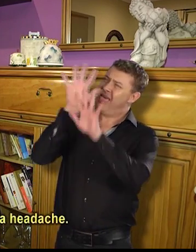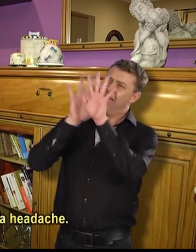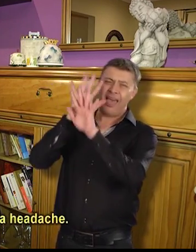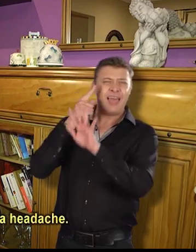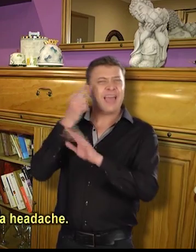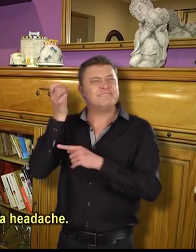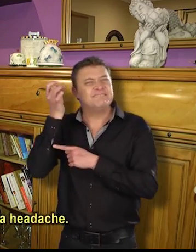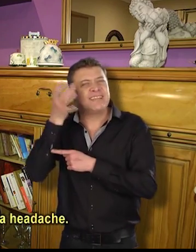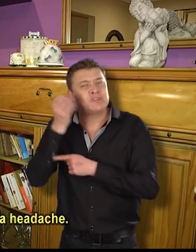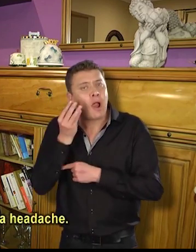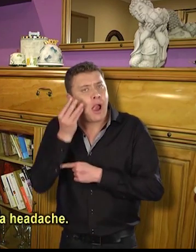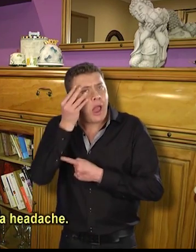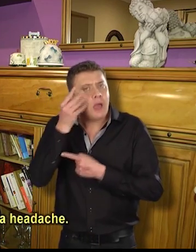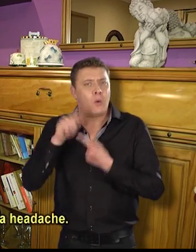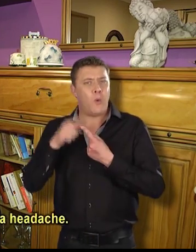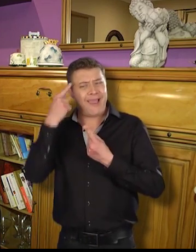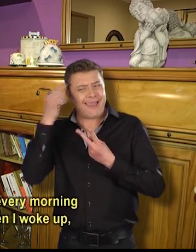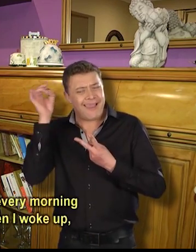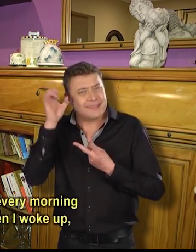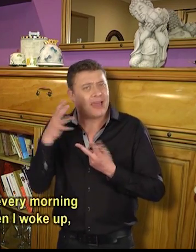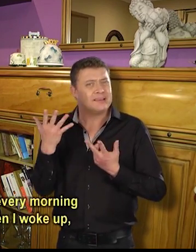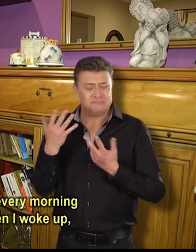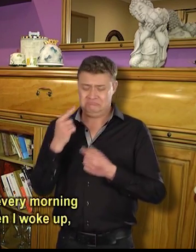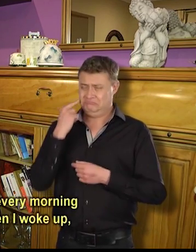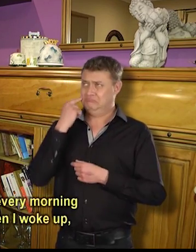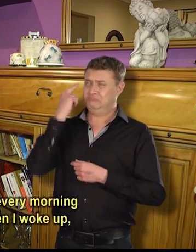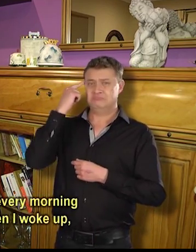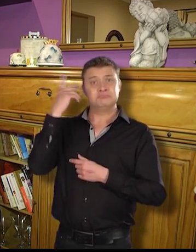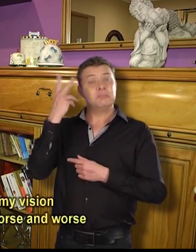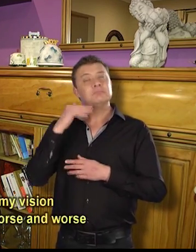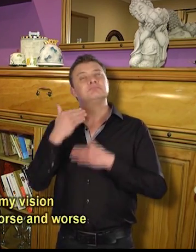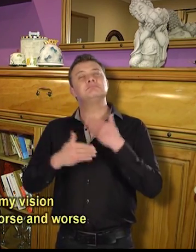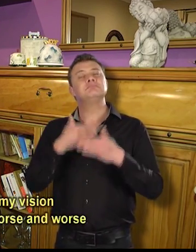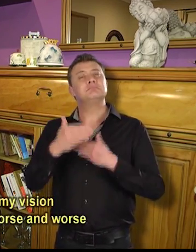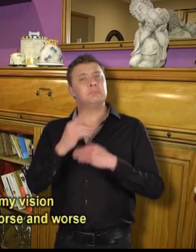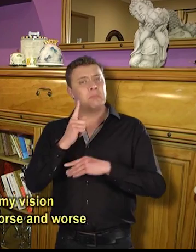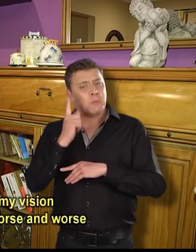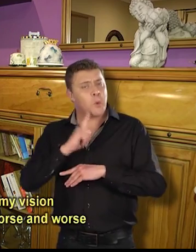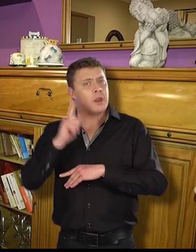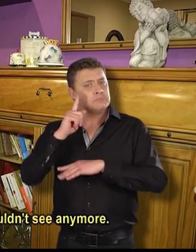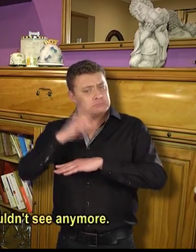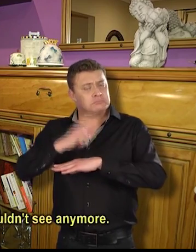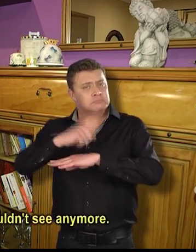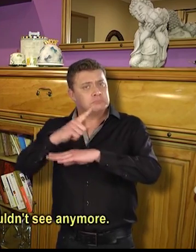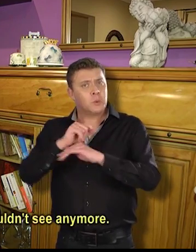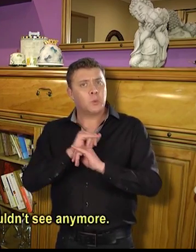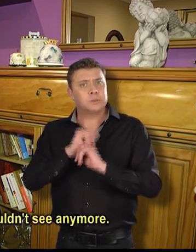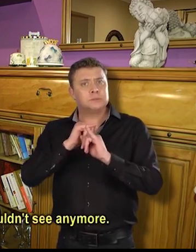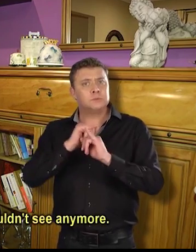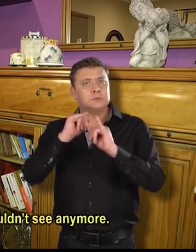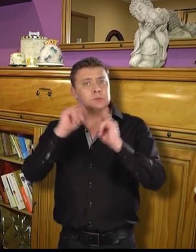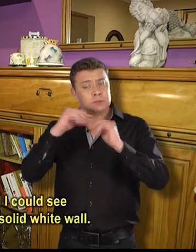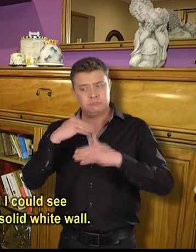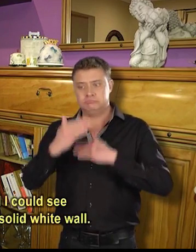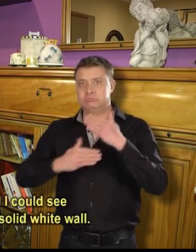infection or maybe a headache or whatever. But every morning when I woke up, my vision got worse and worse. I no longer